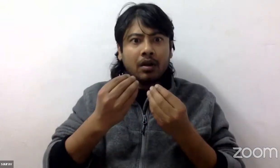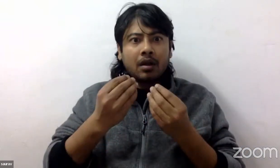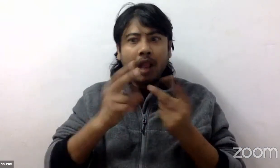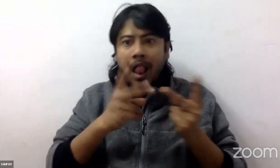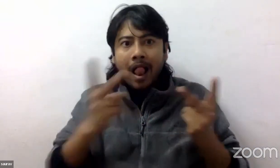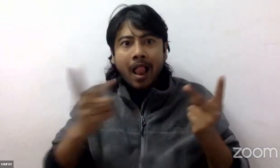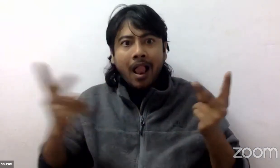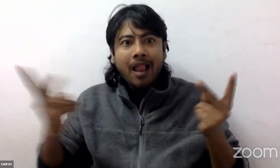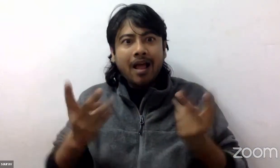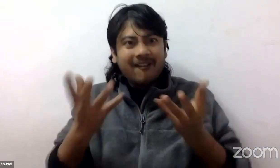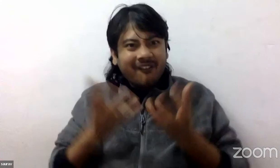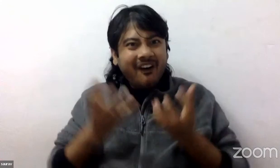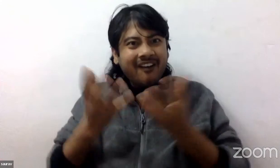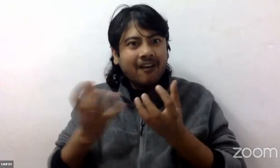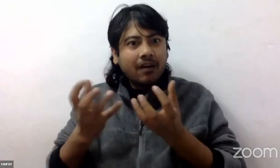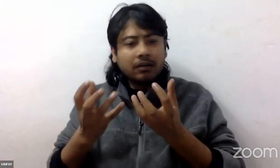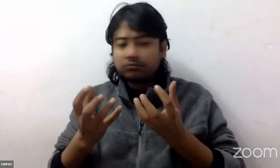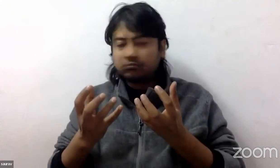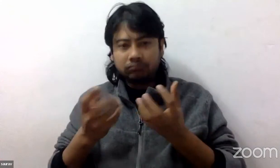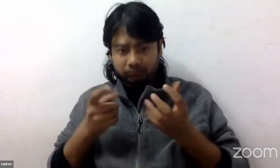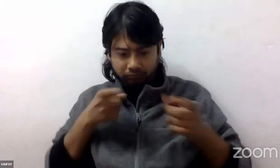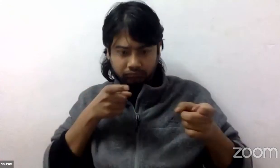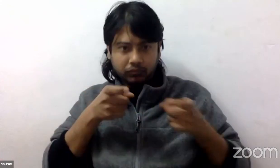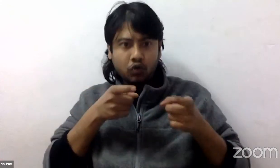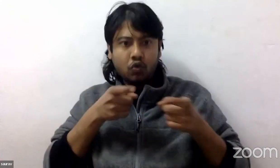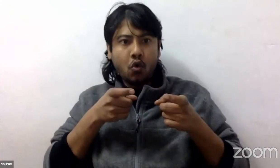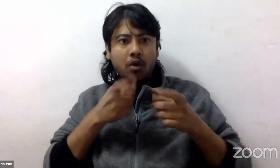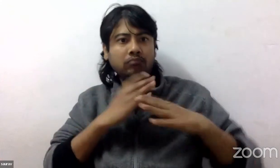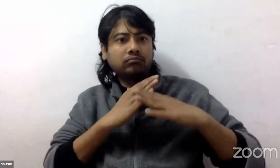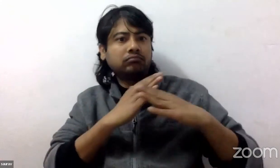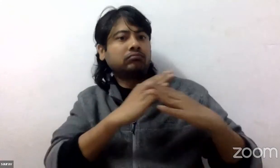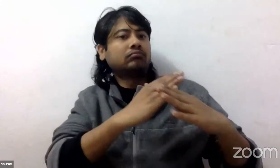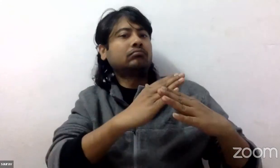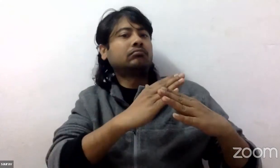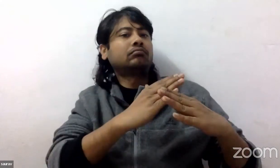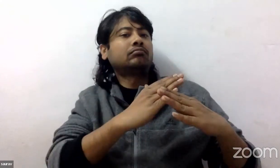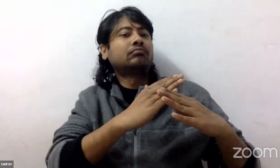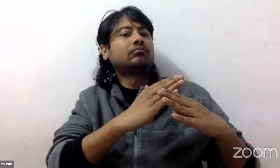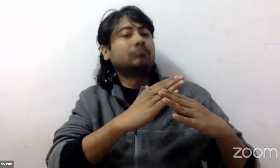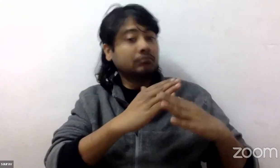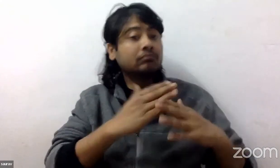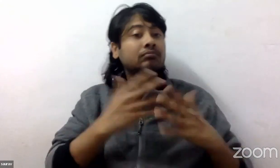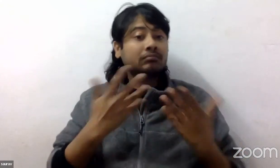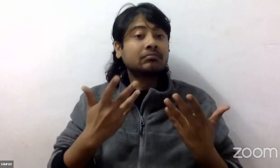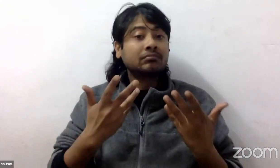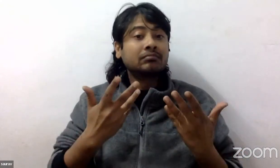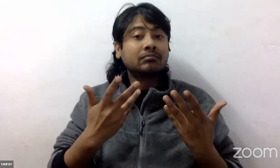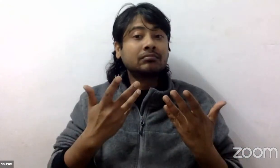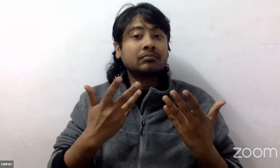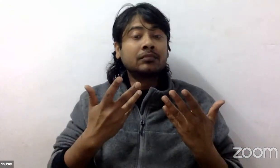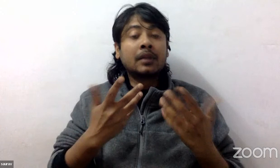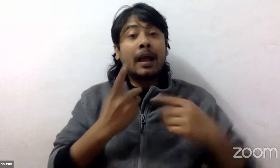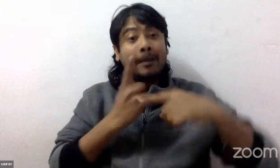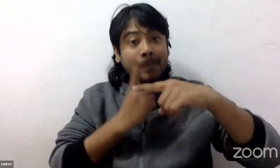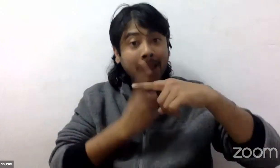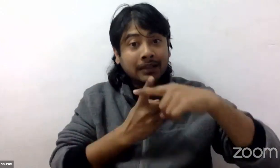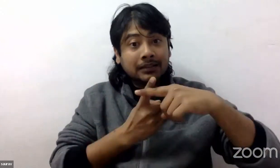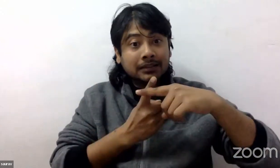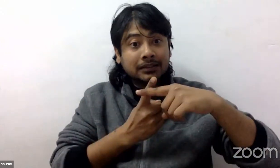Krishna, read Bhagavad Gita. So this day is very dear to Lord Krishna, and we should try to please Krishna. And how does